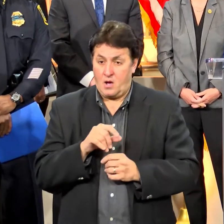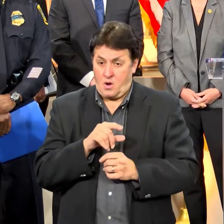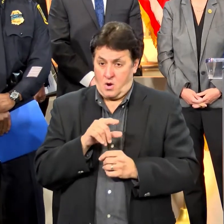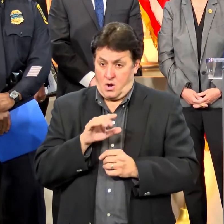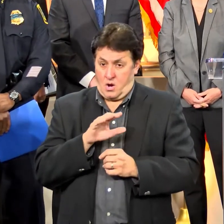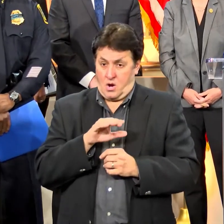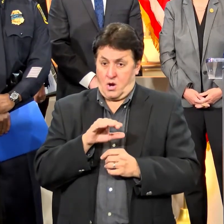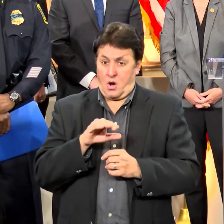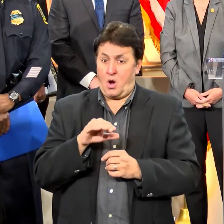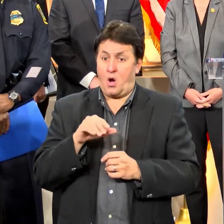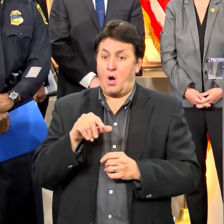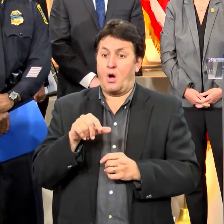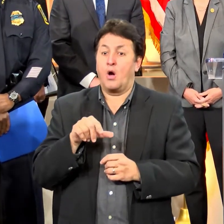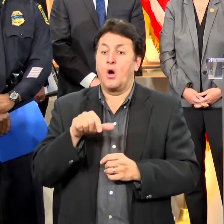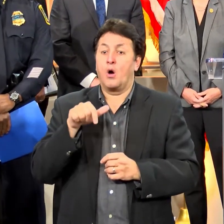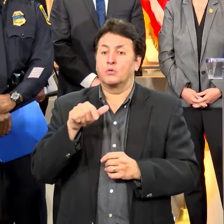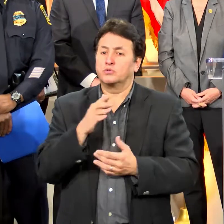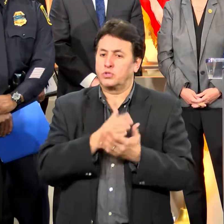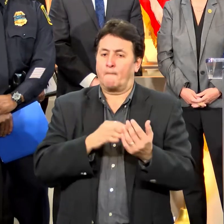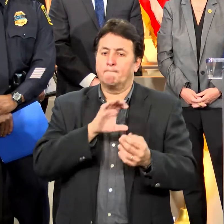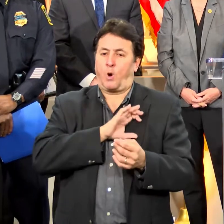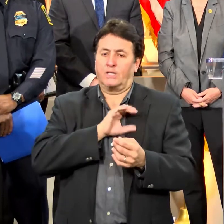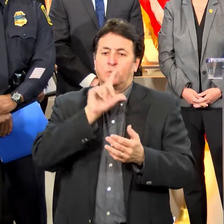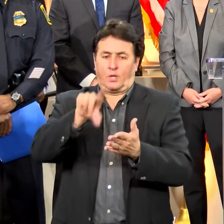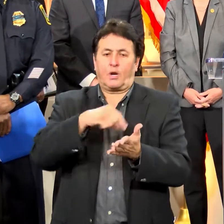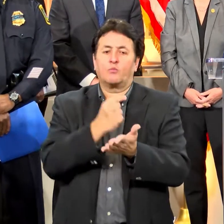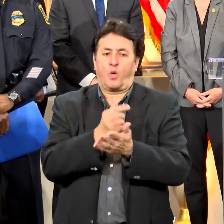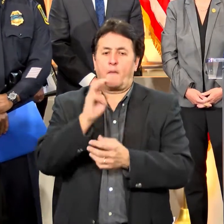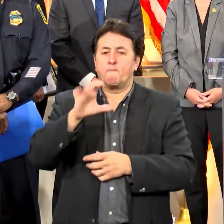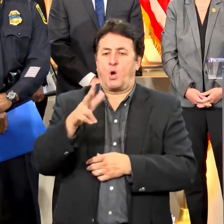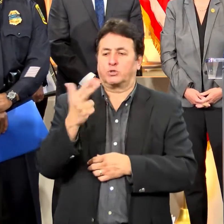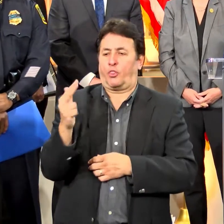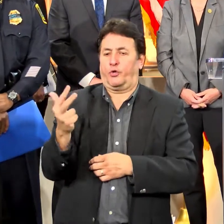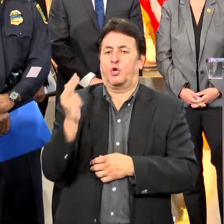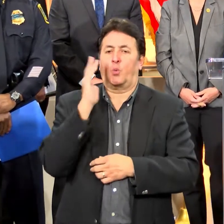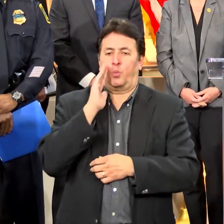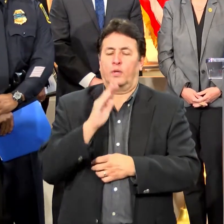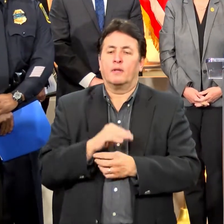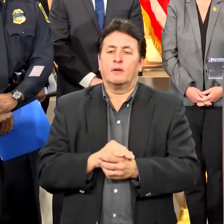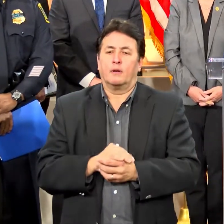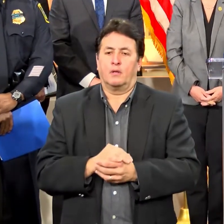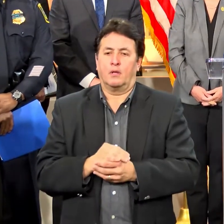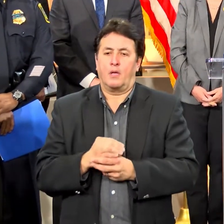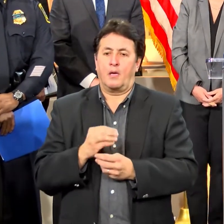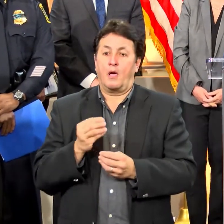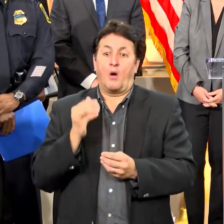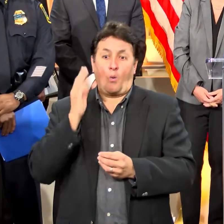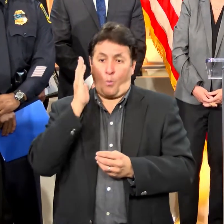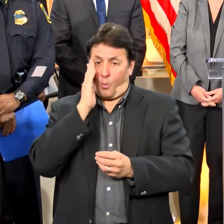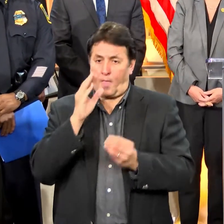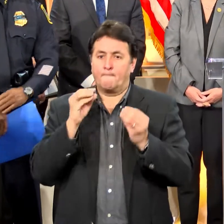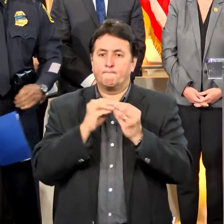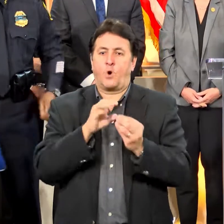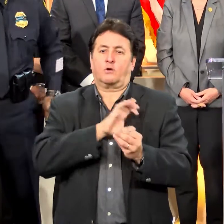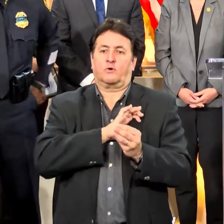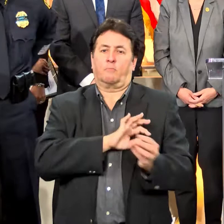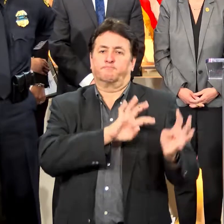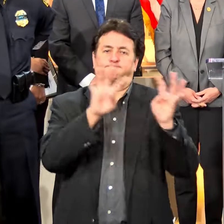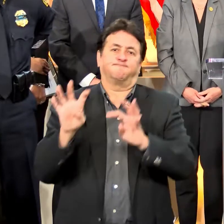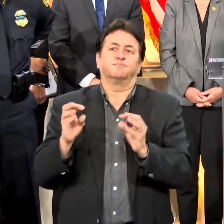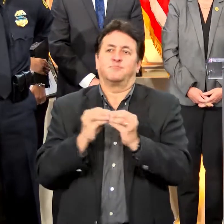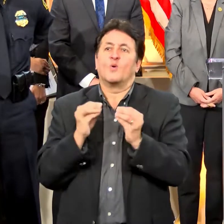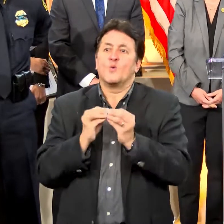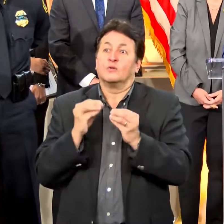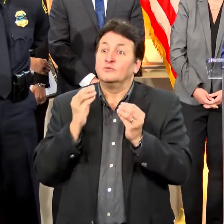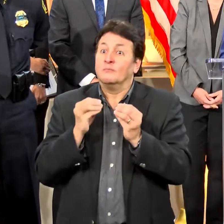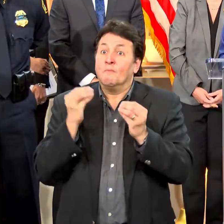3rd, we will also be putting more boots on the ground now. I have authorized Chief Fenner and